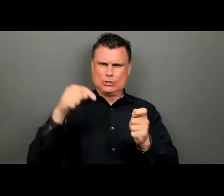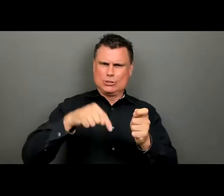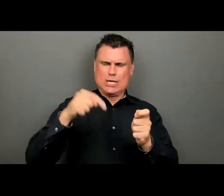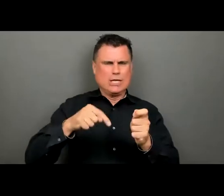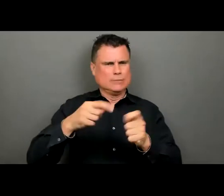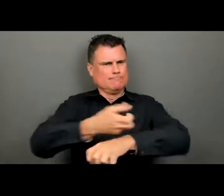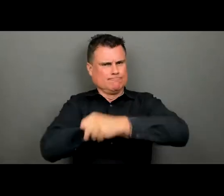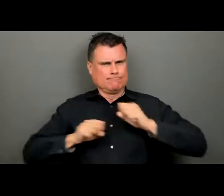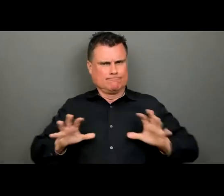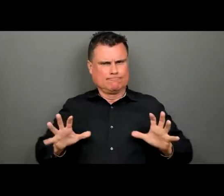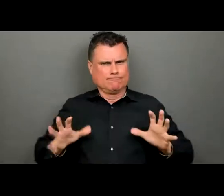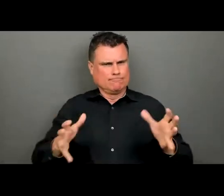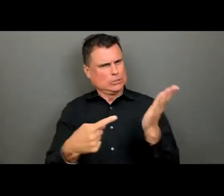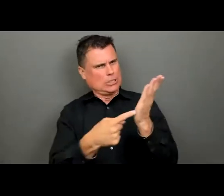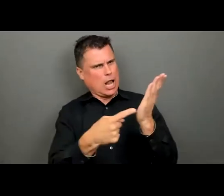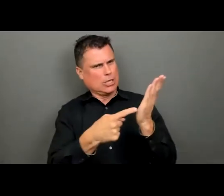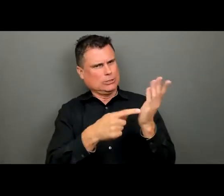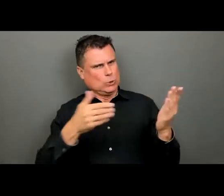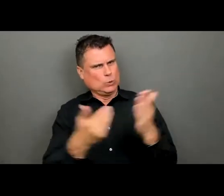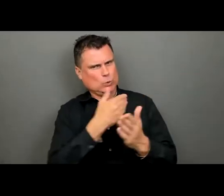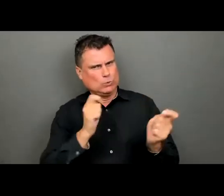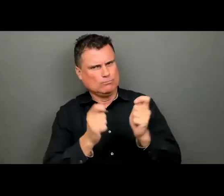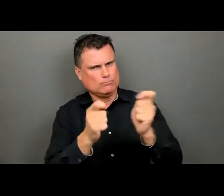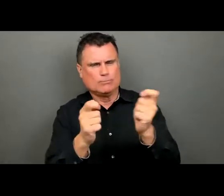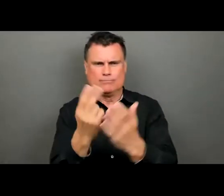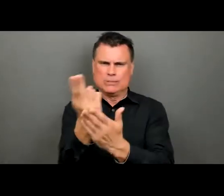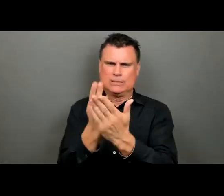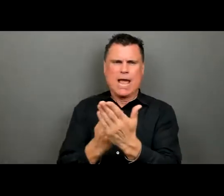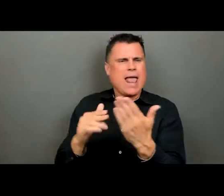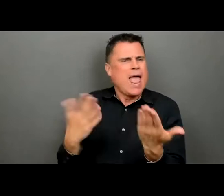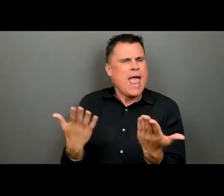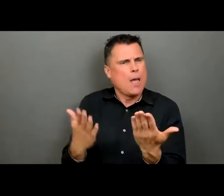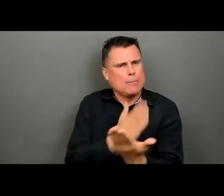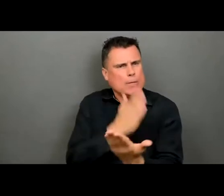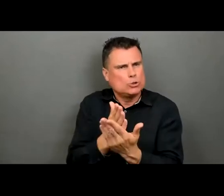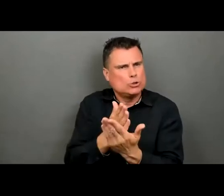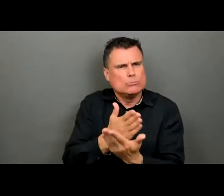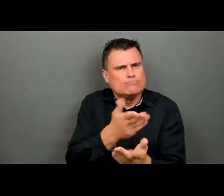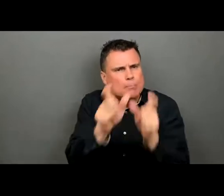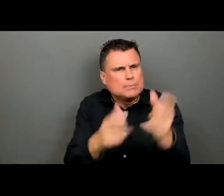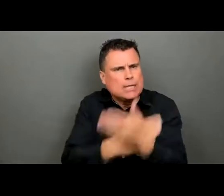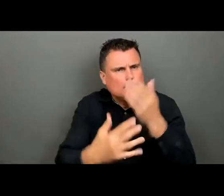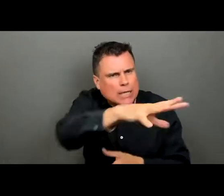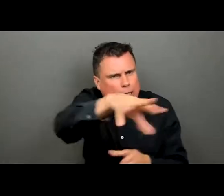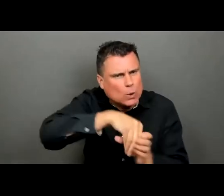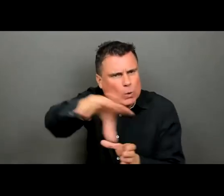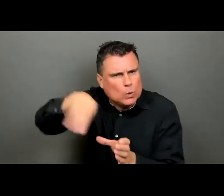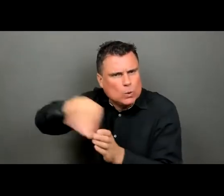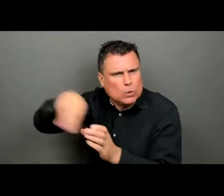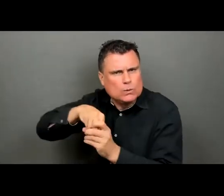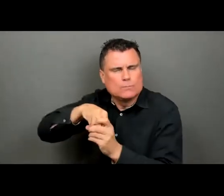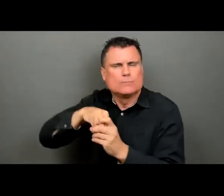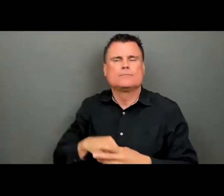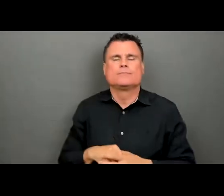for disability inclusive early warning and preparedness. We will be, we'll